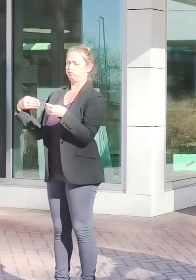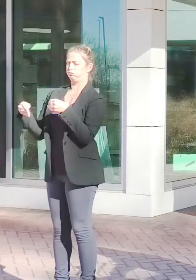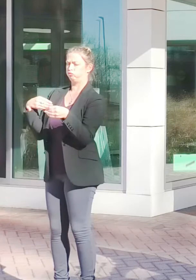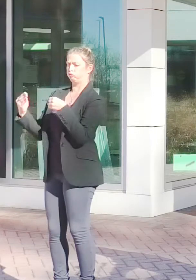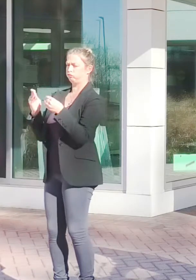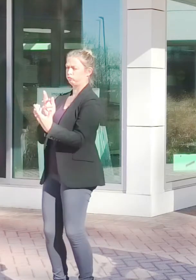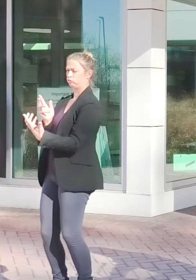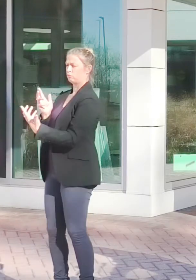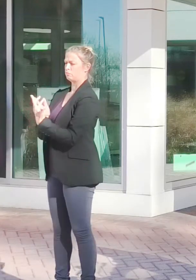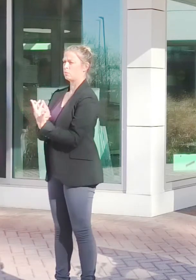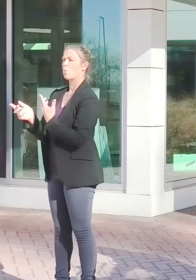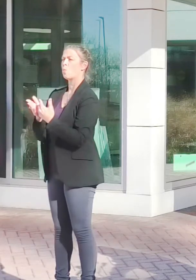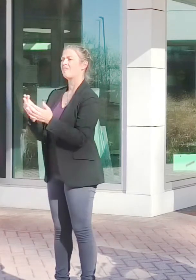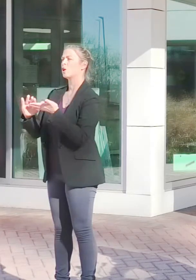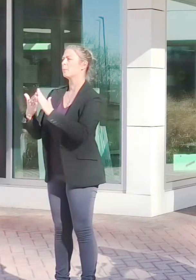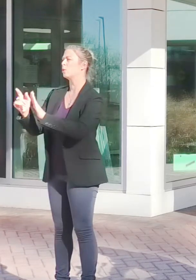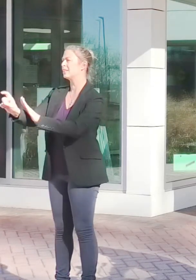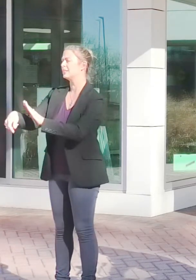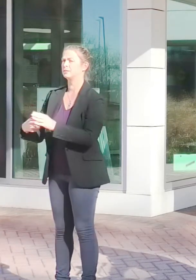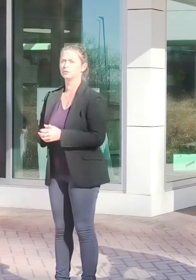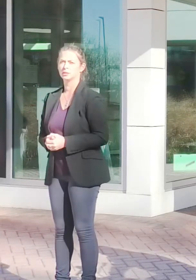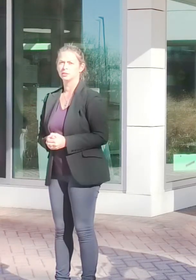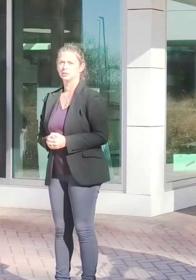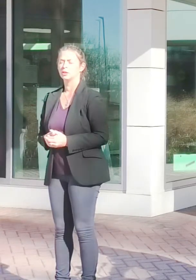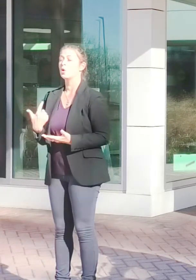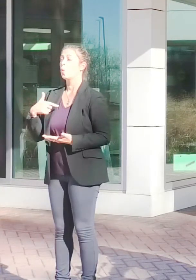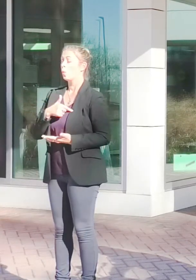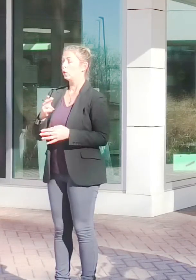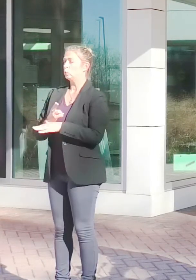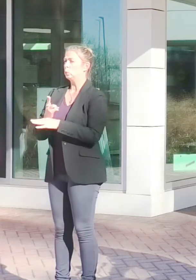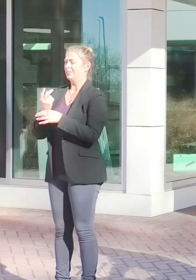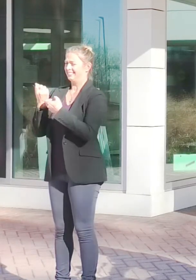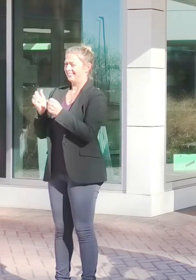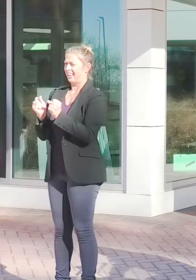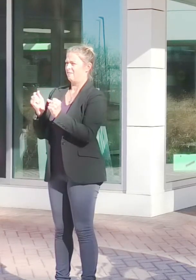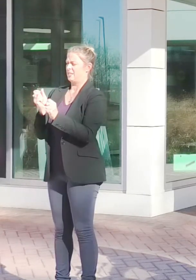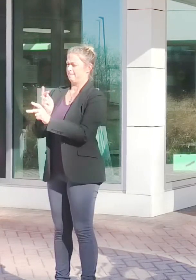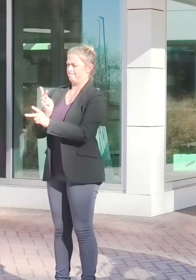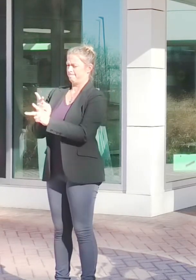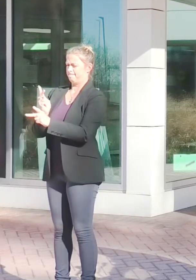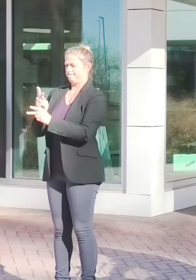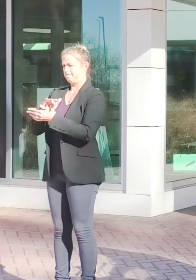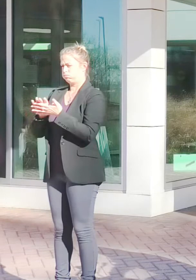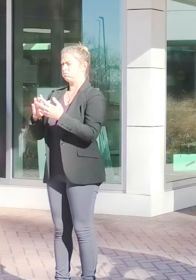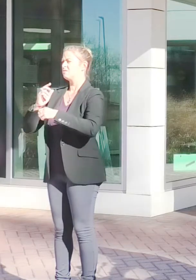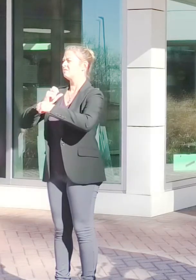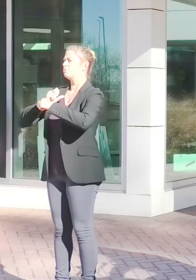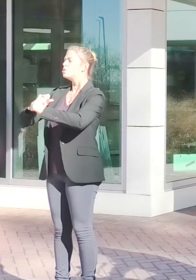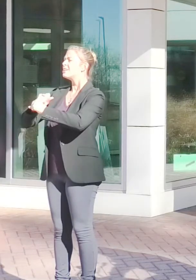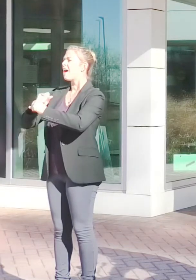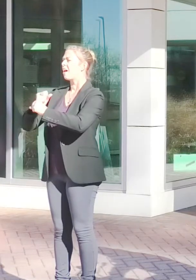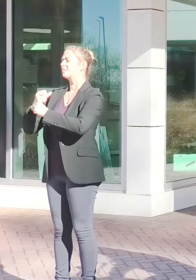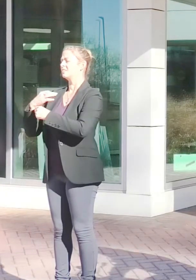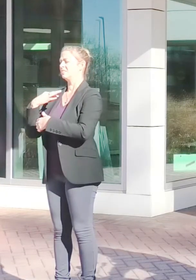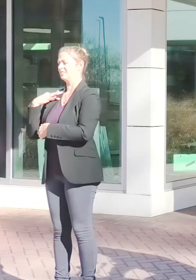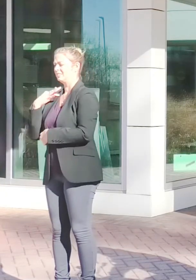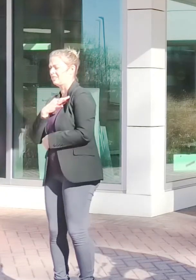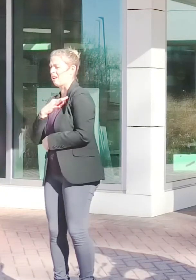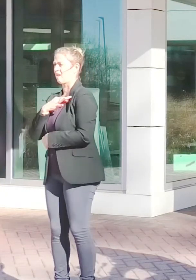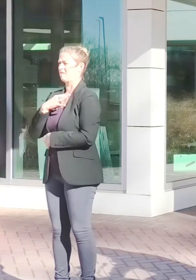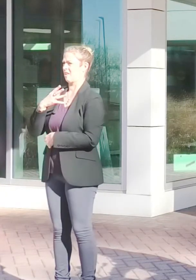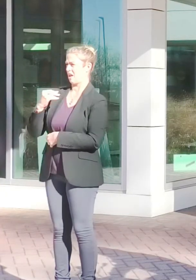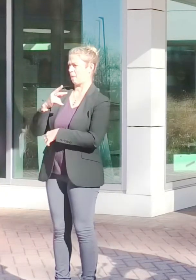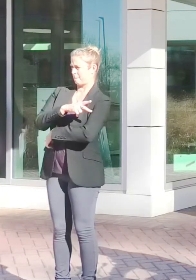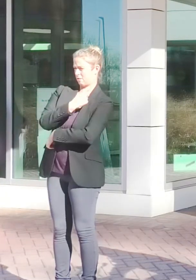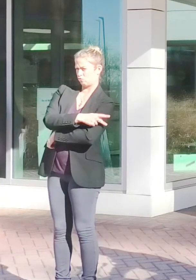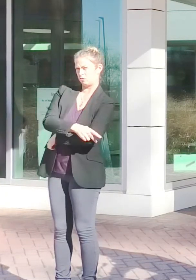community. We are taking all recommended safety precautions to keep our patients and our staff safe. At this point, we are still performing